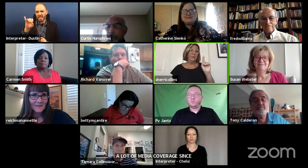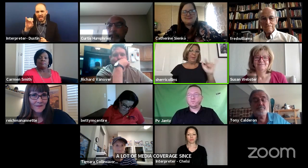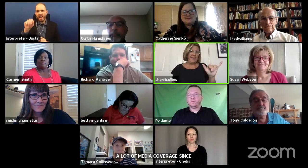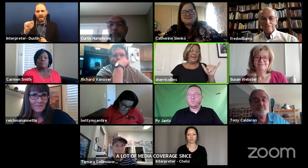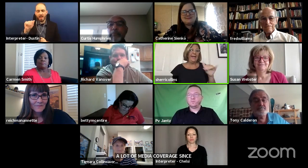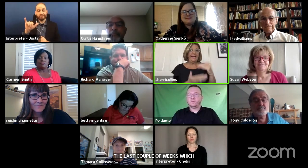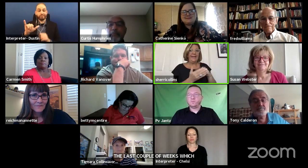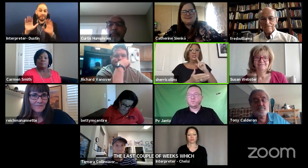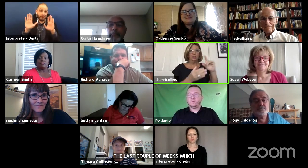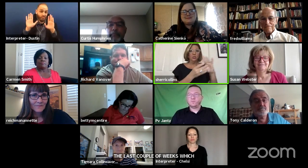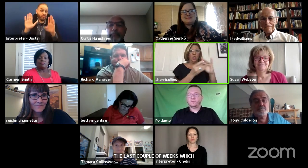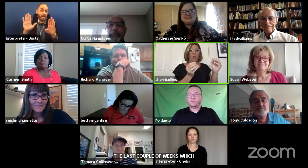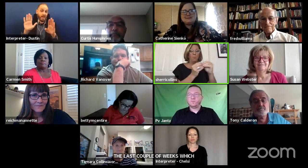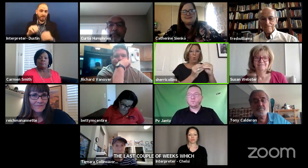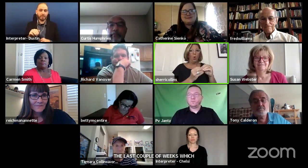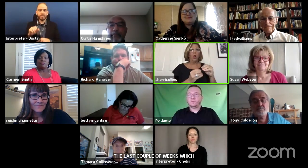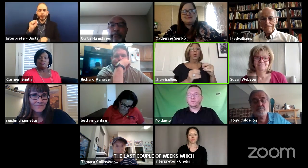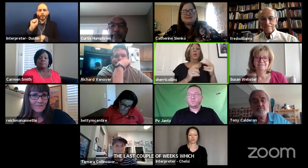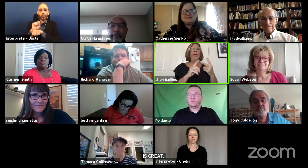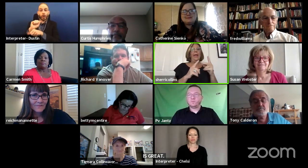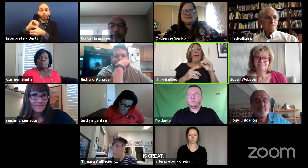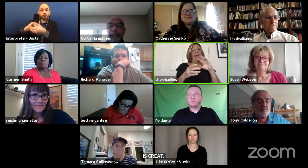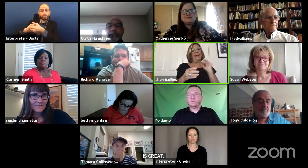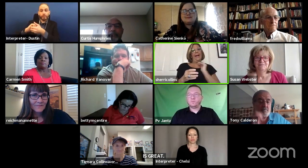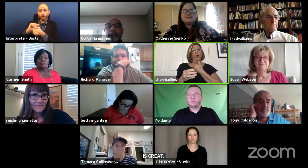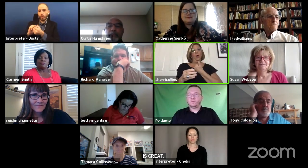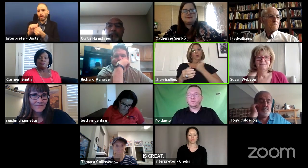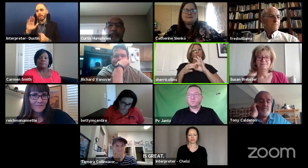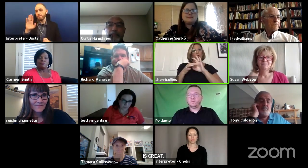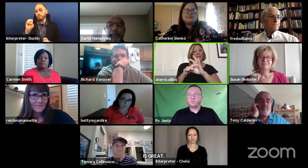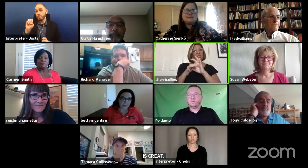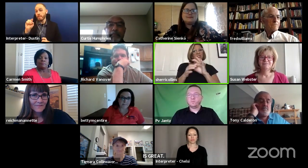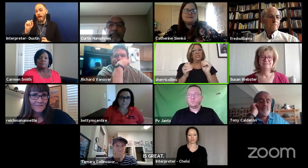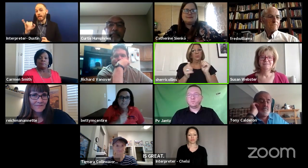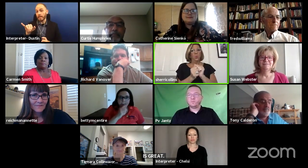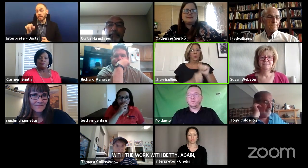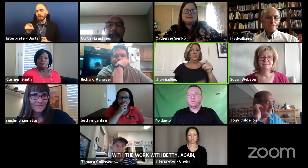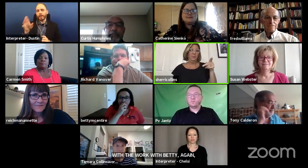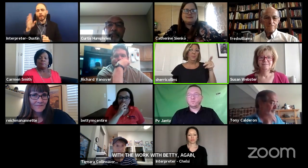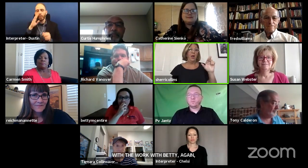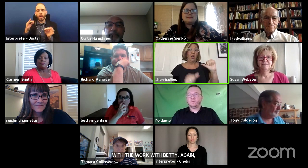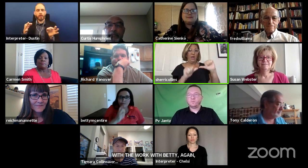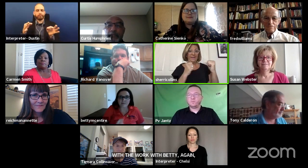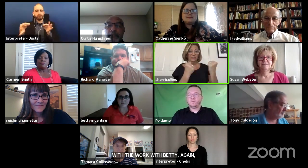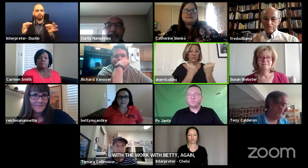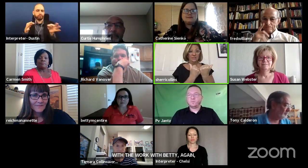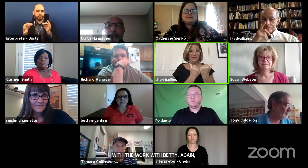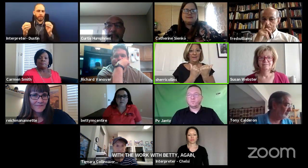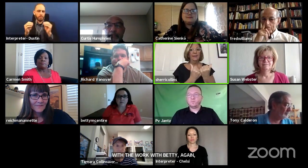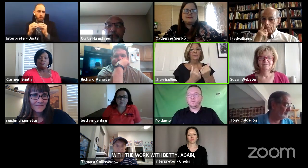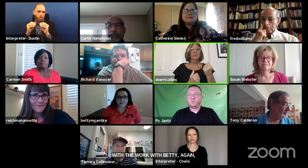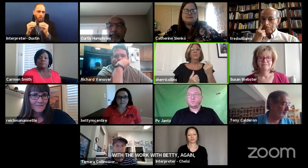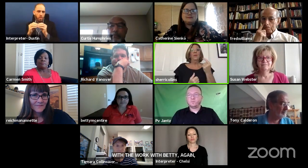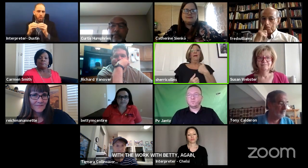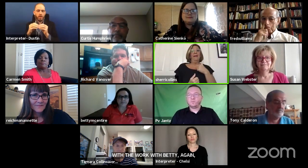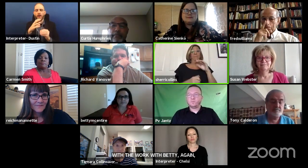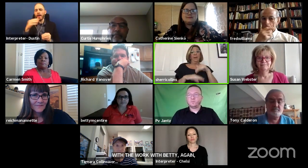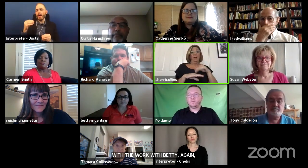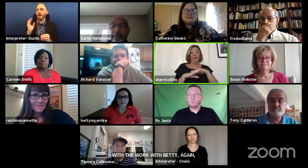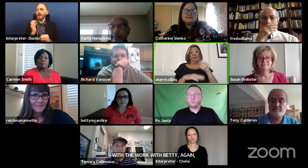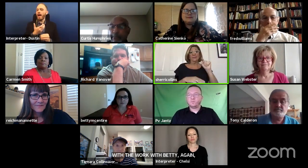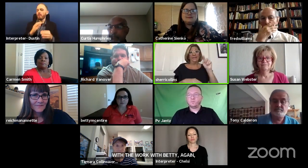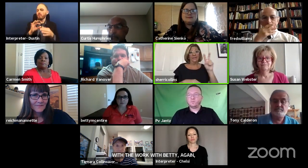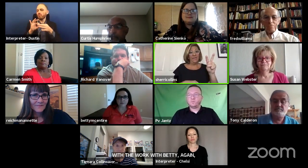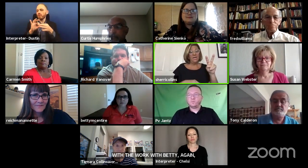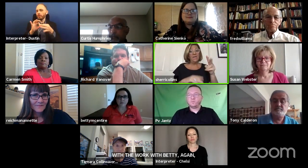with Betty, again, she'll talk more, and our relationship with the PR agency. I have